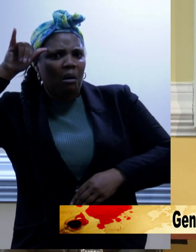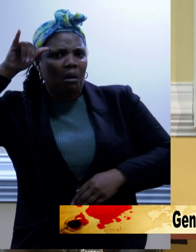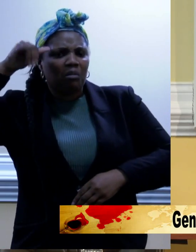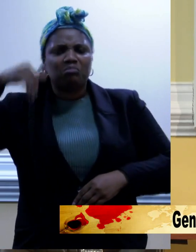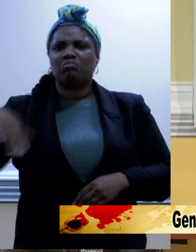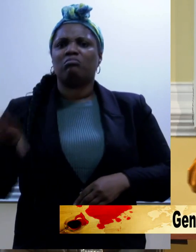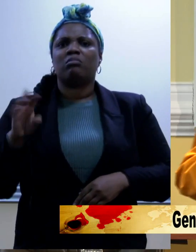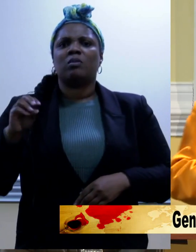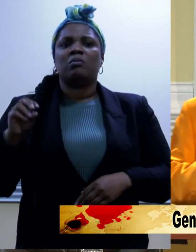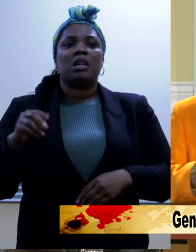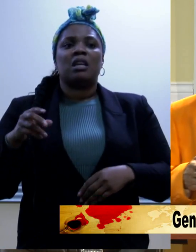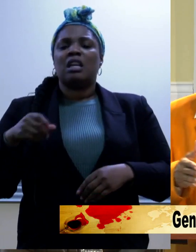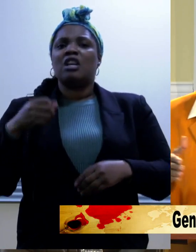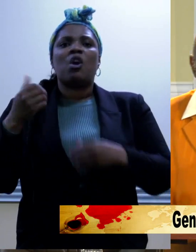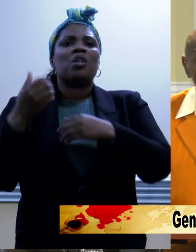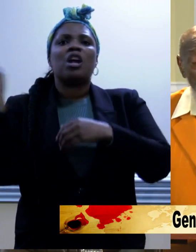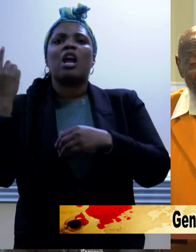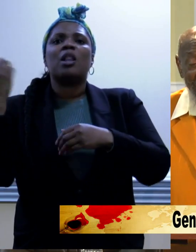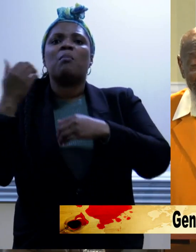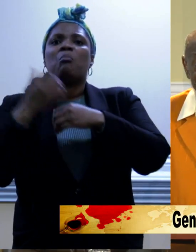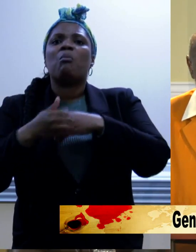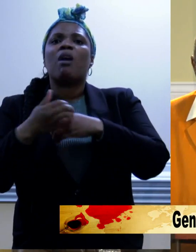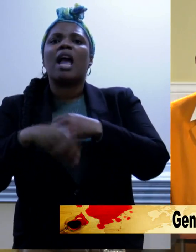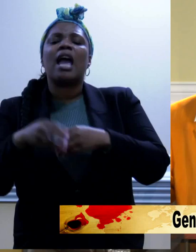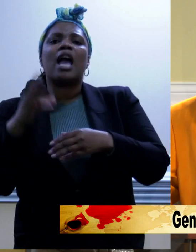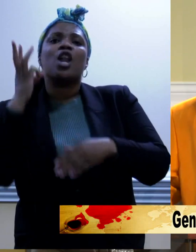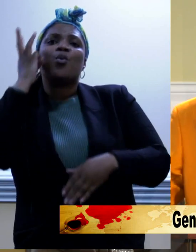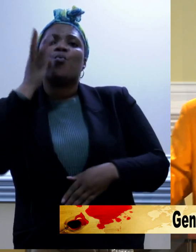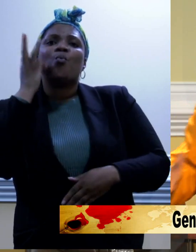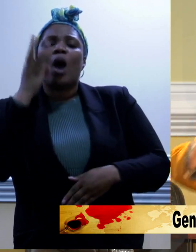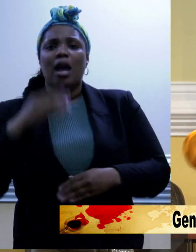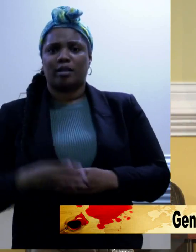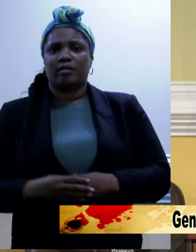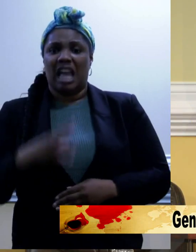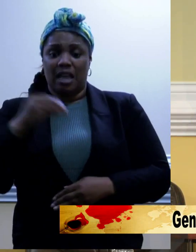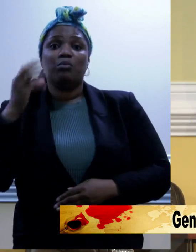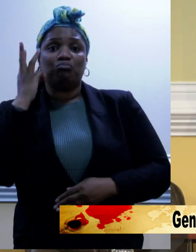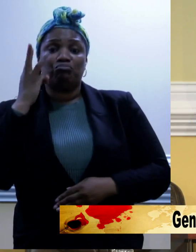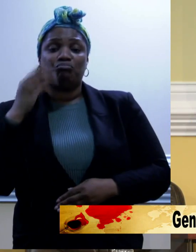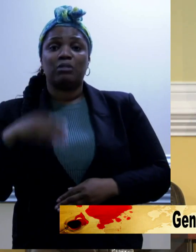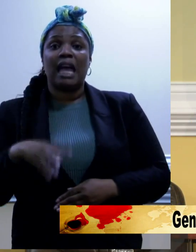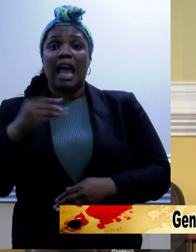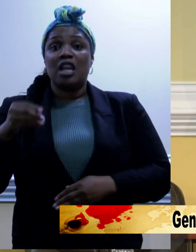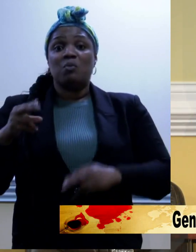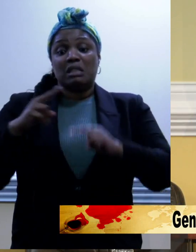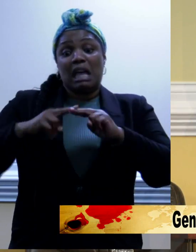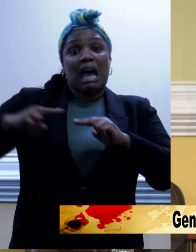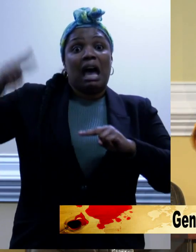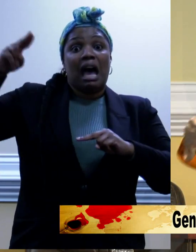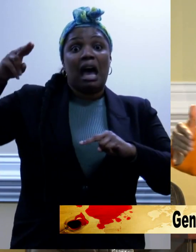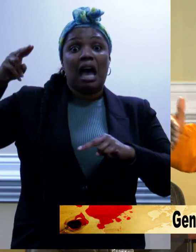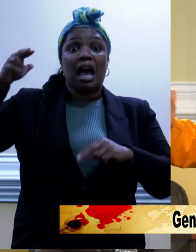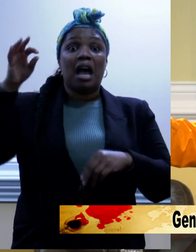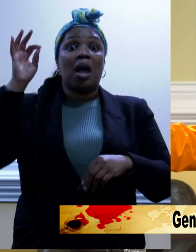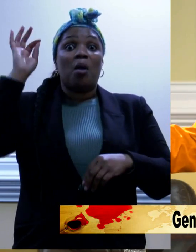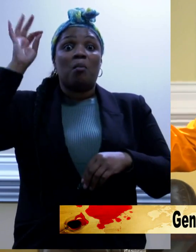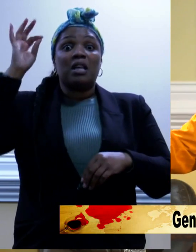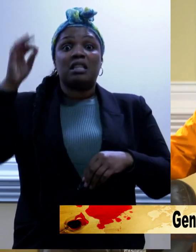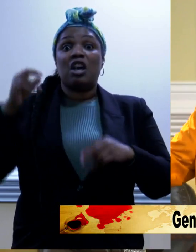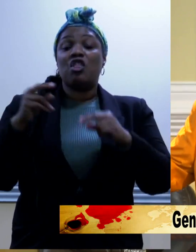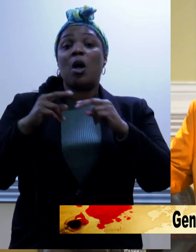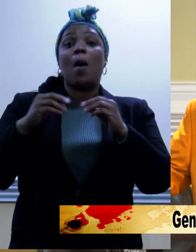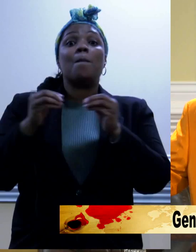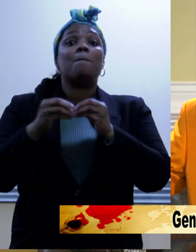brought simply bread and wine. And he was the priest of the Most